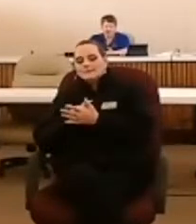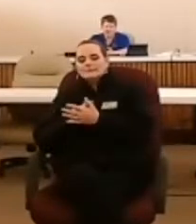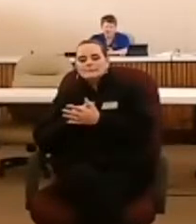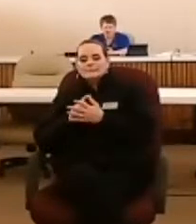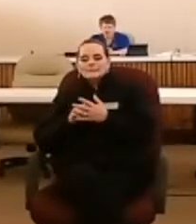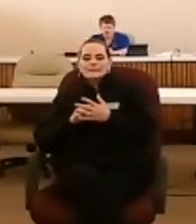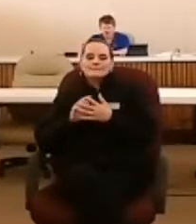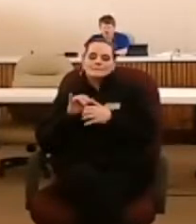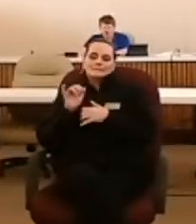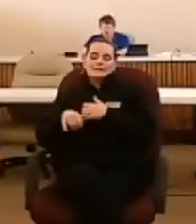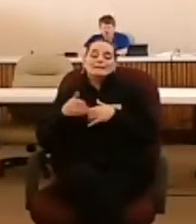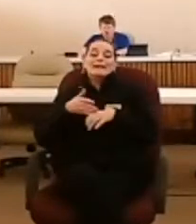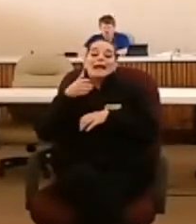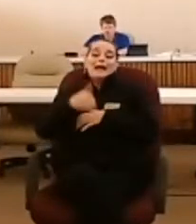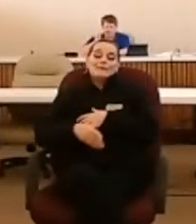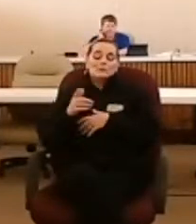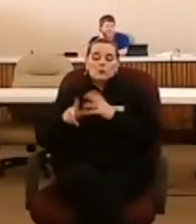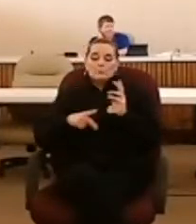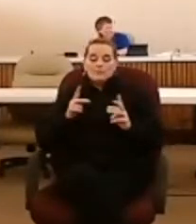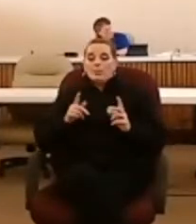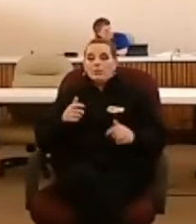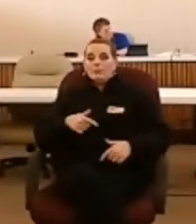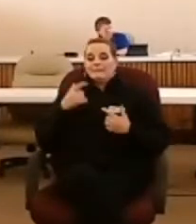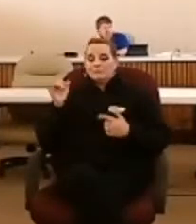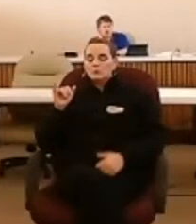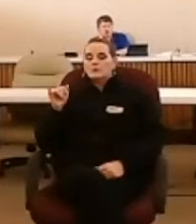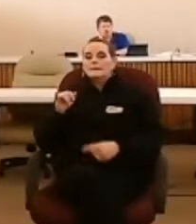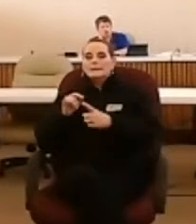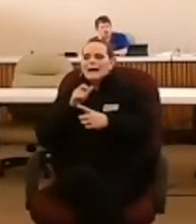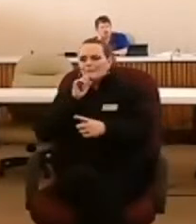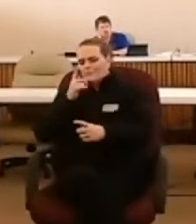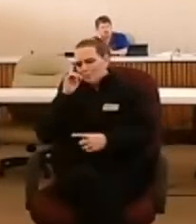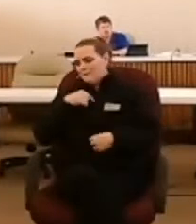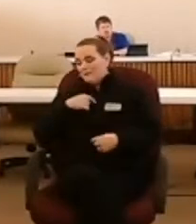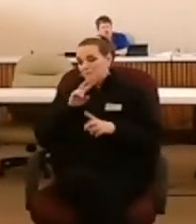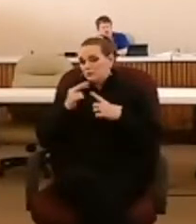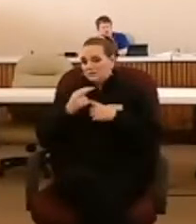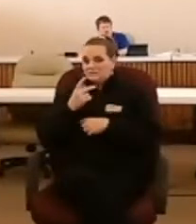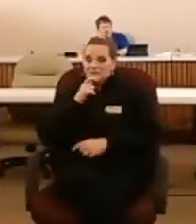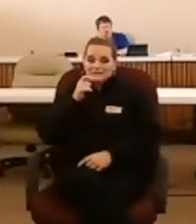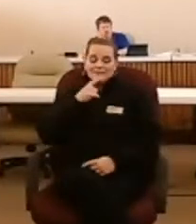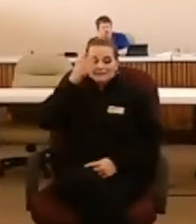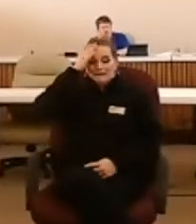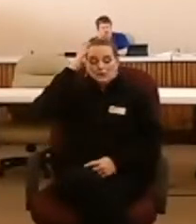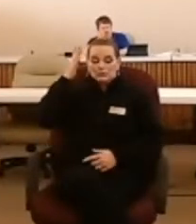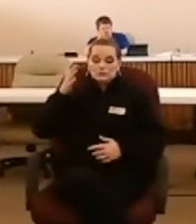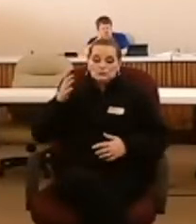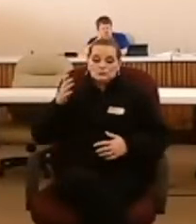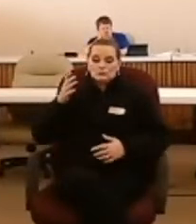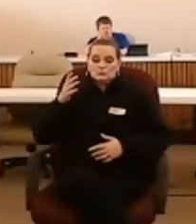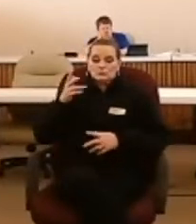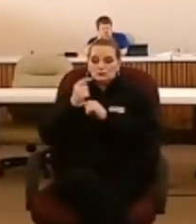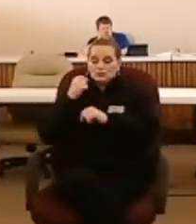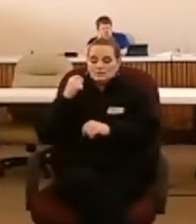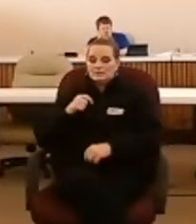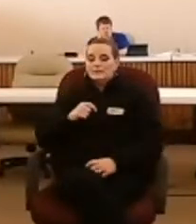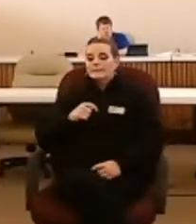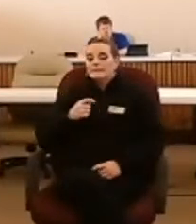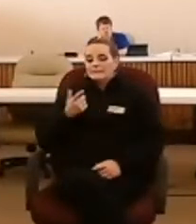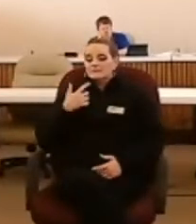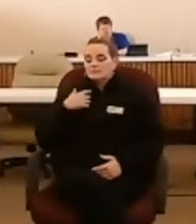Right. leave. So I we think the can- bigger problem isn't so much the garbage trucks as snowplows that are digging up the inner